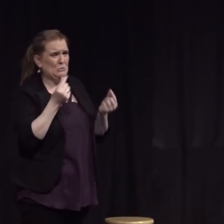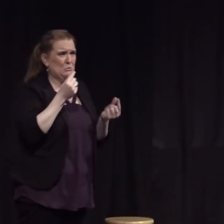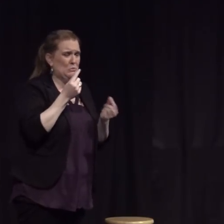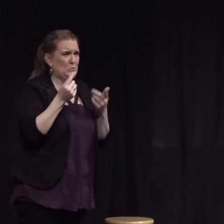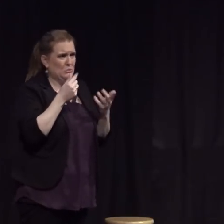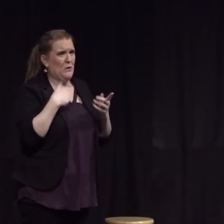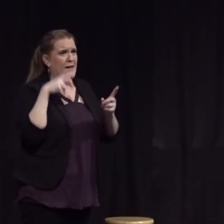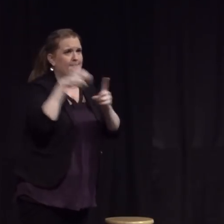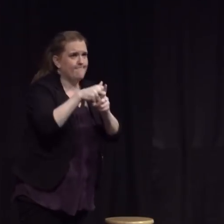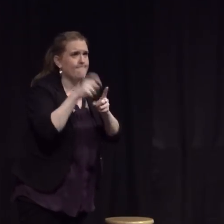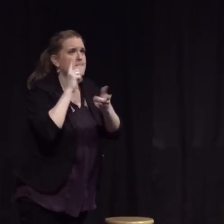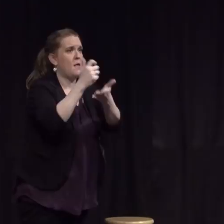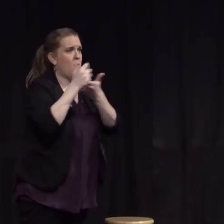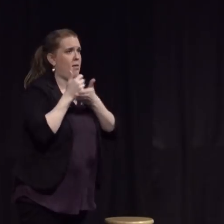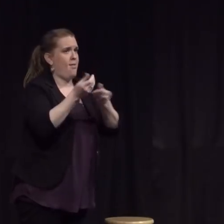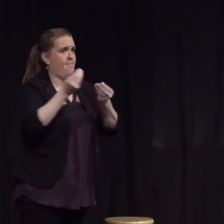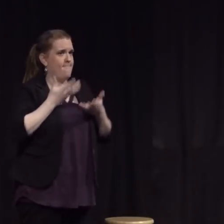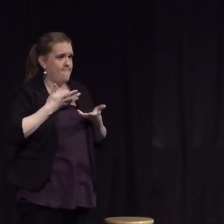knew was not enough.